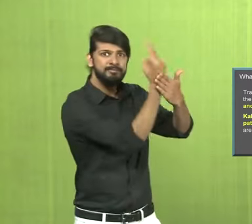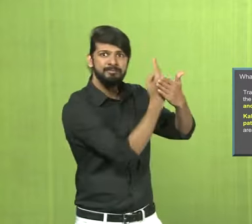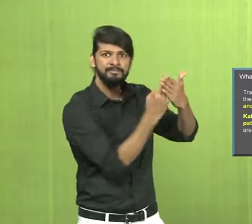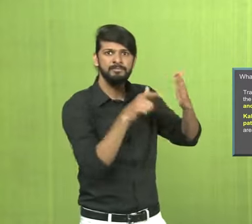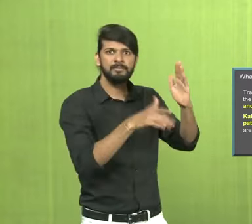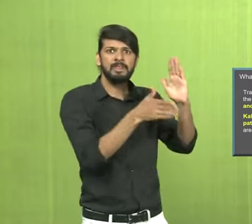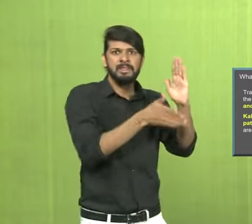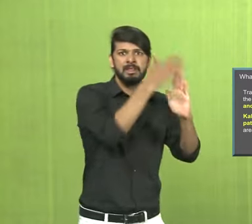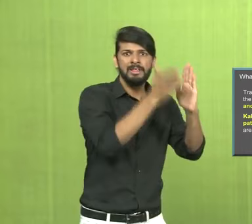women,